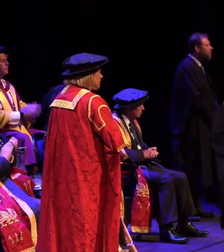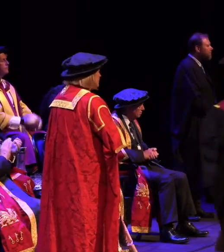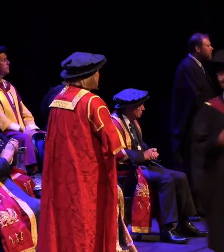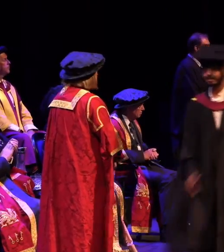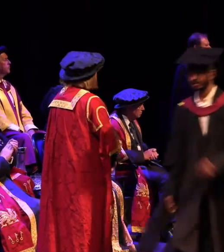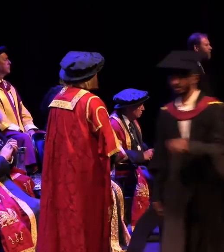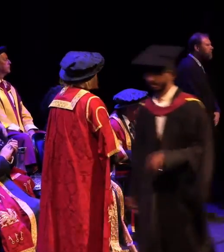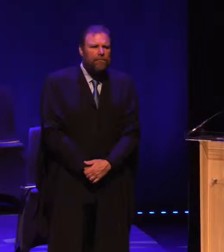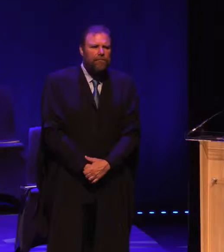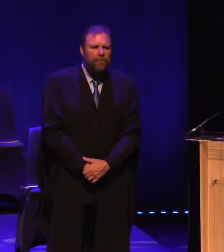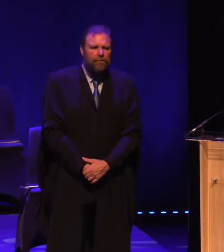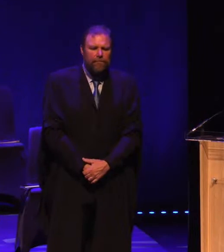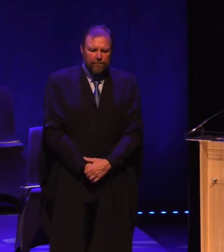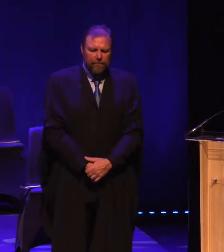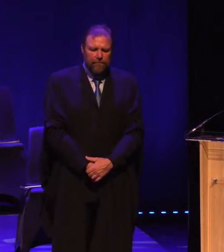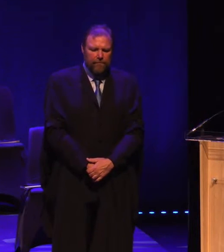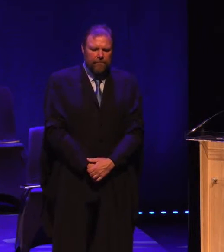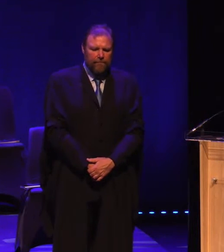Okay.